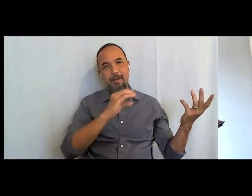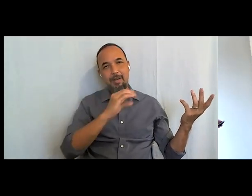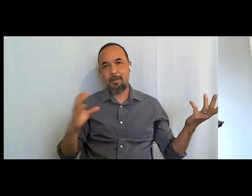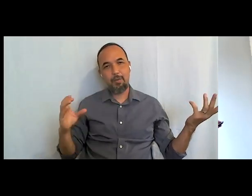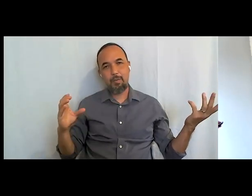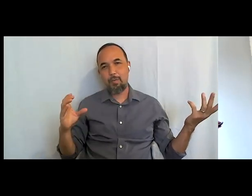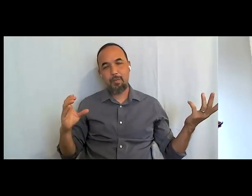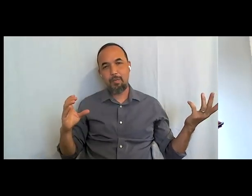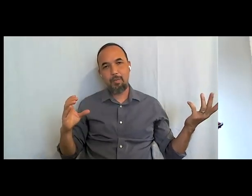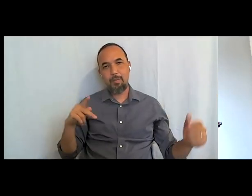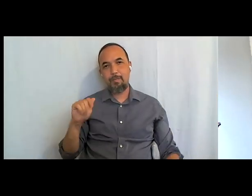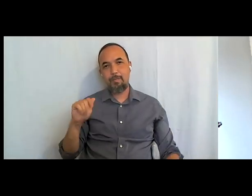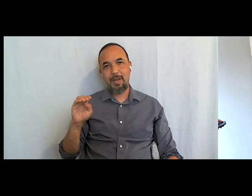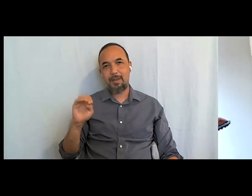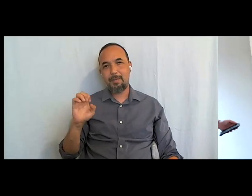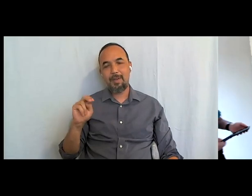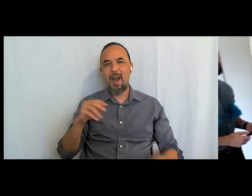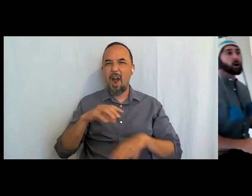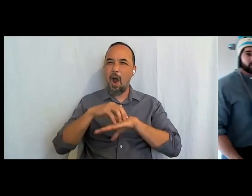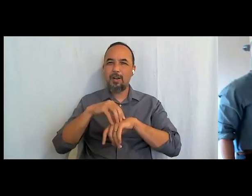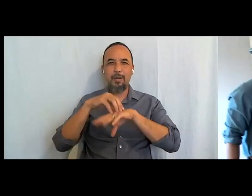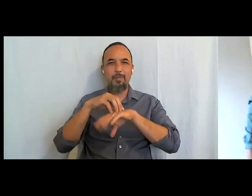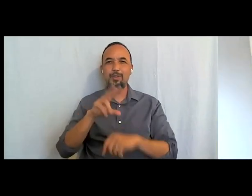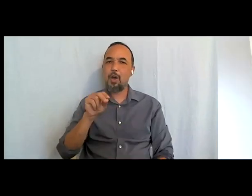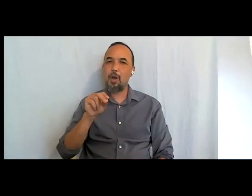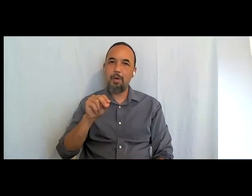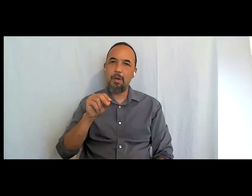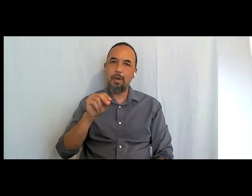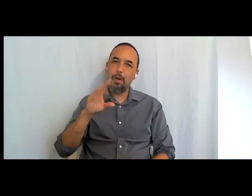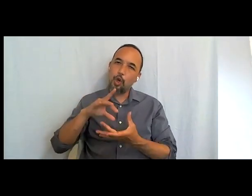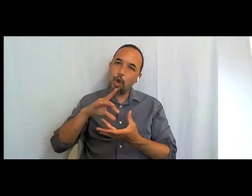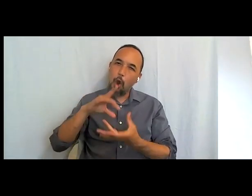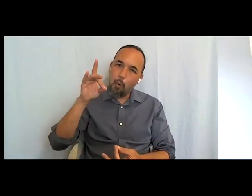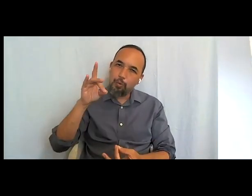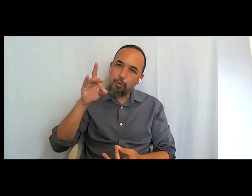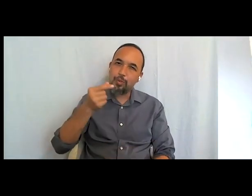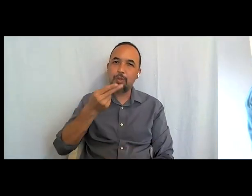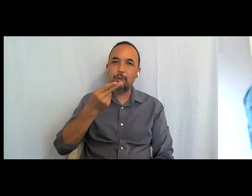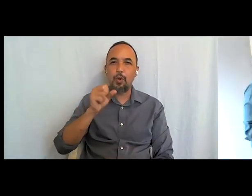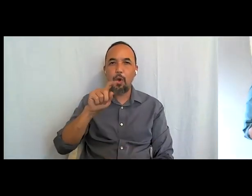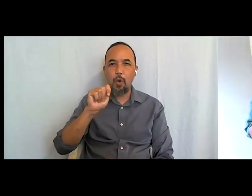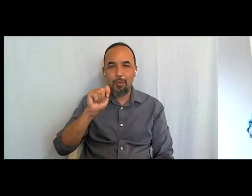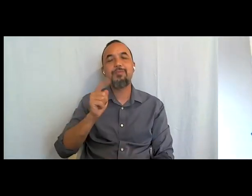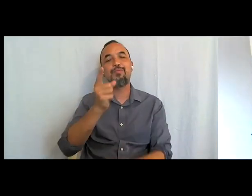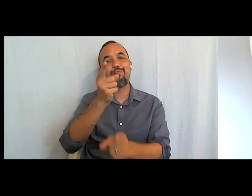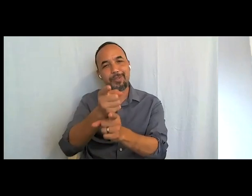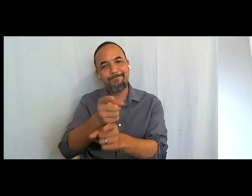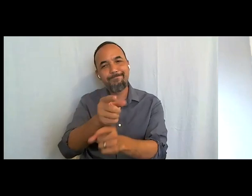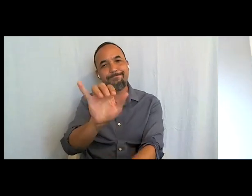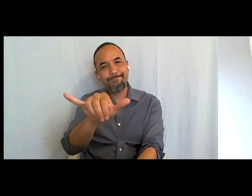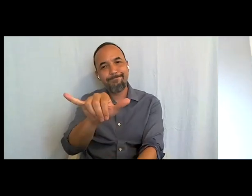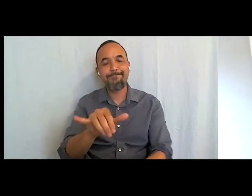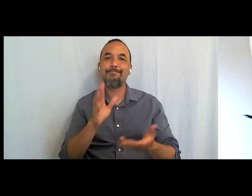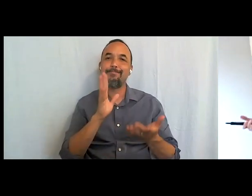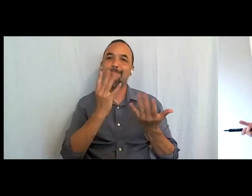It's not an octopus. Guys, it's a ghost. That's right, it's a ghost. Okay, so let's talk about ghosting for a